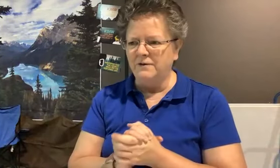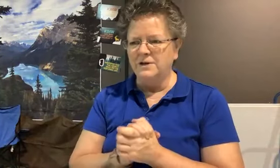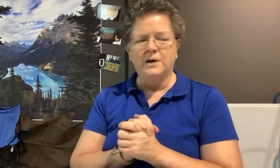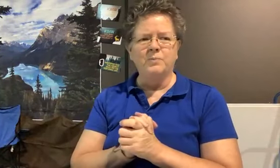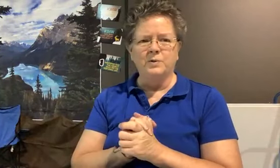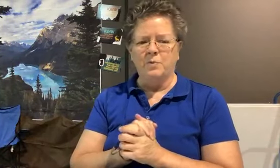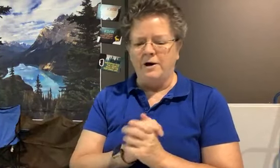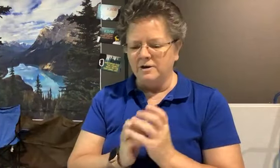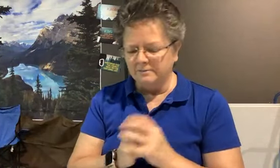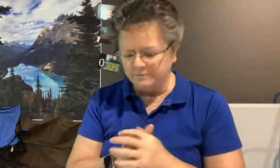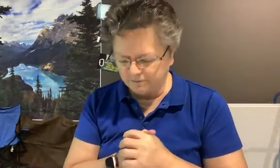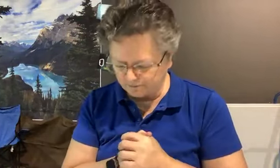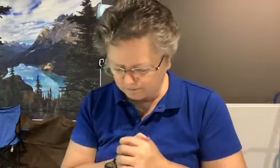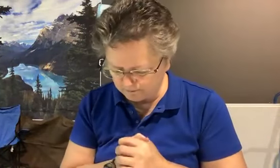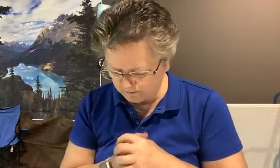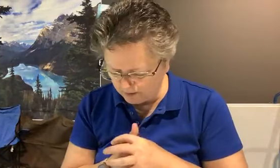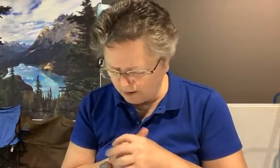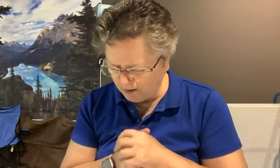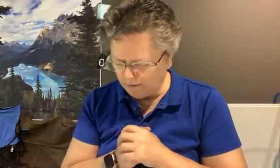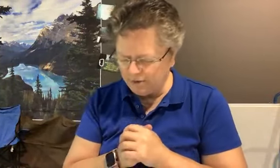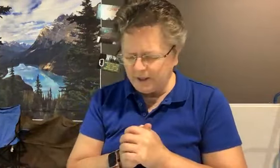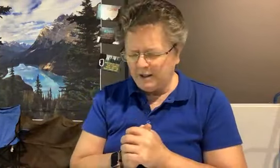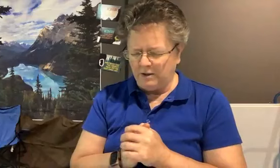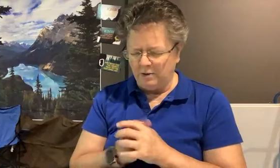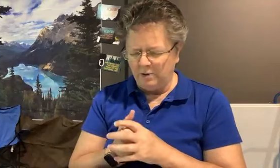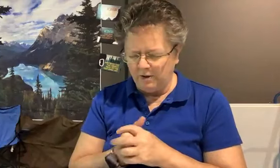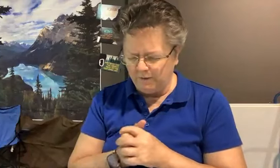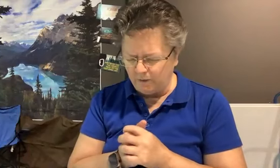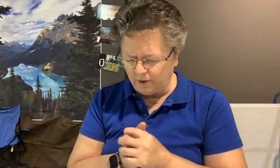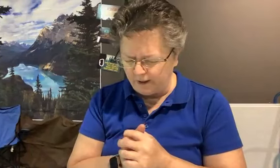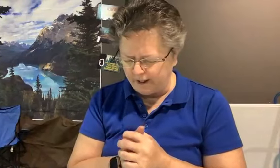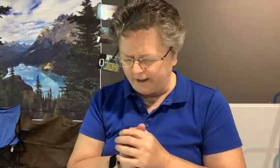finish up with prayer. Lord, thank you for,